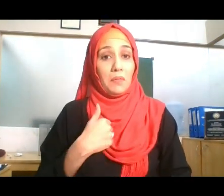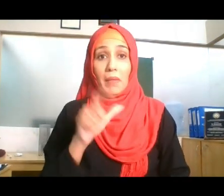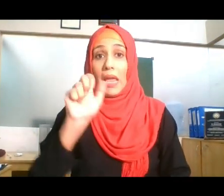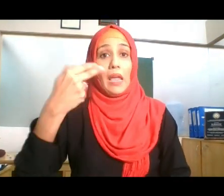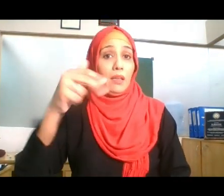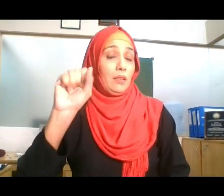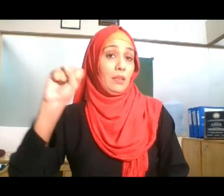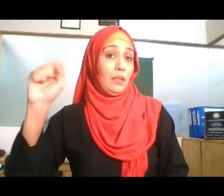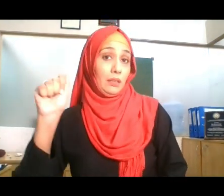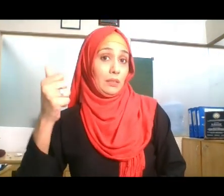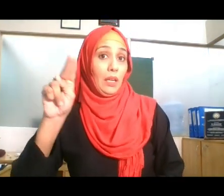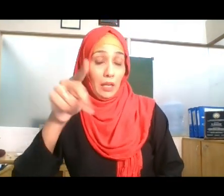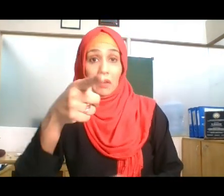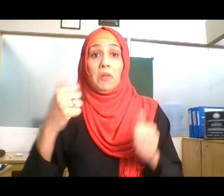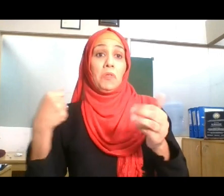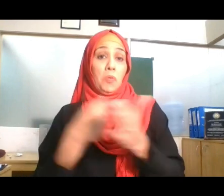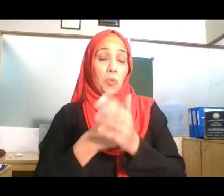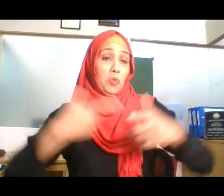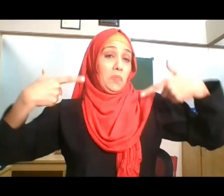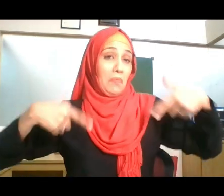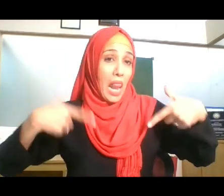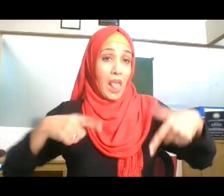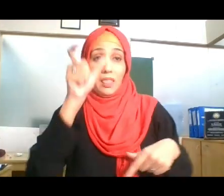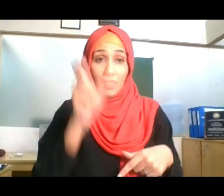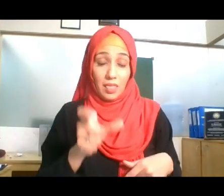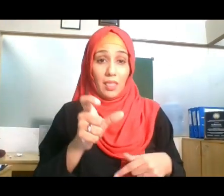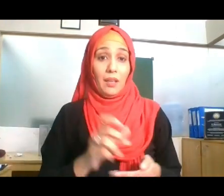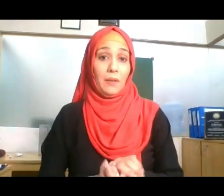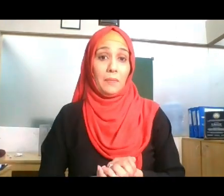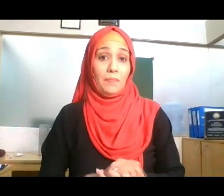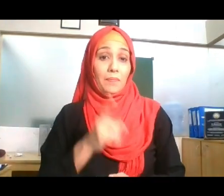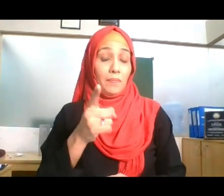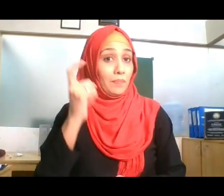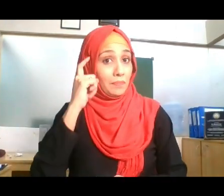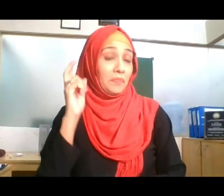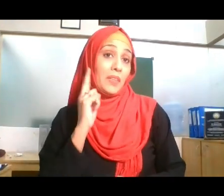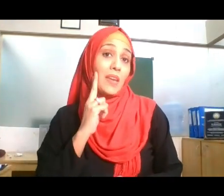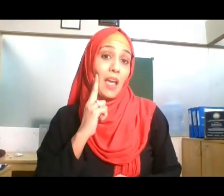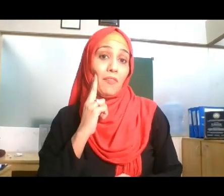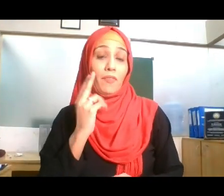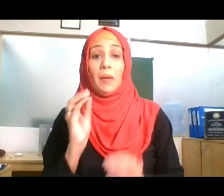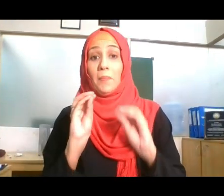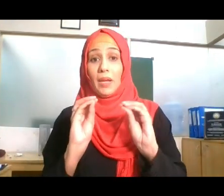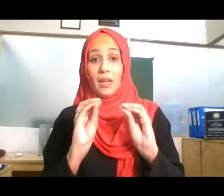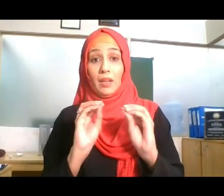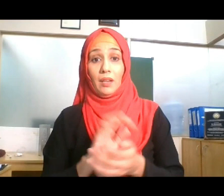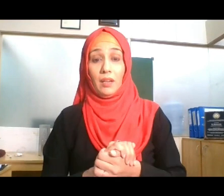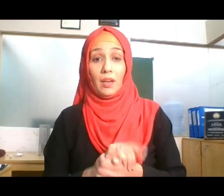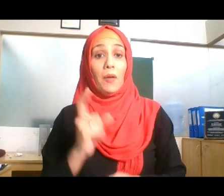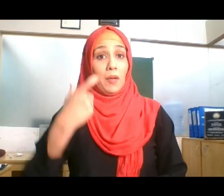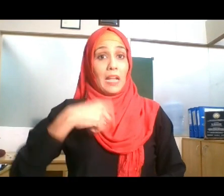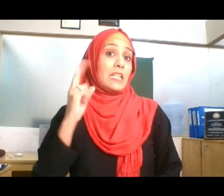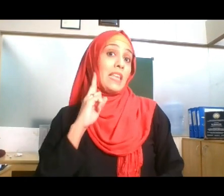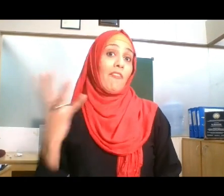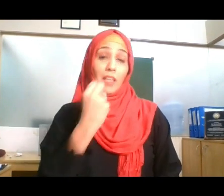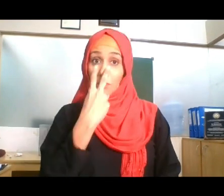his energy and his efforts and being a trailblazer to help be a role model for the deaf